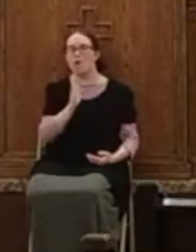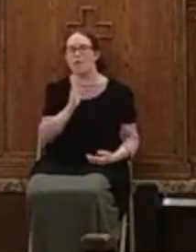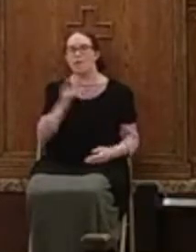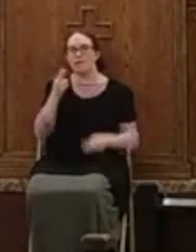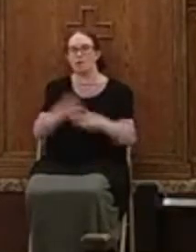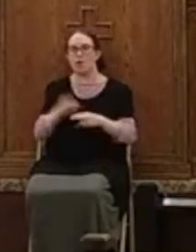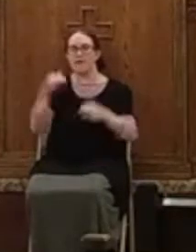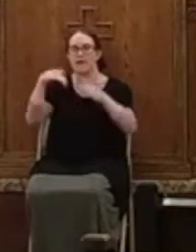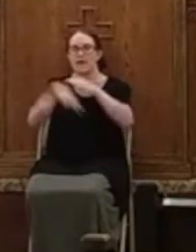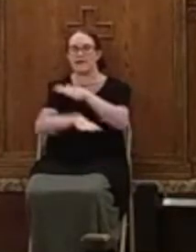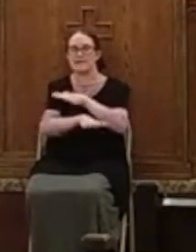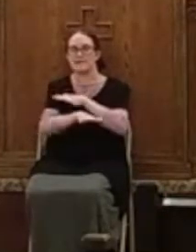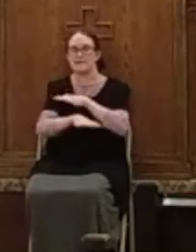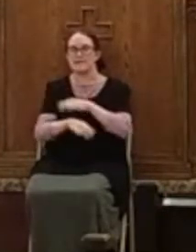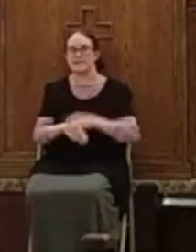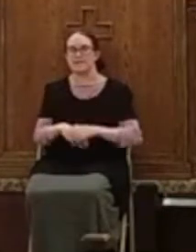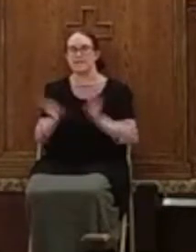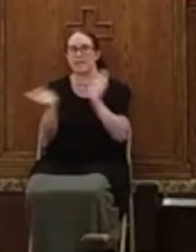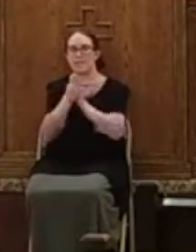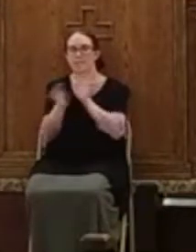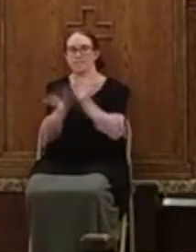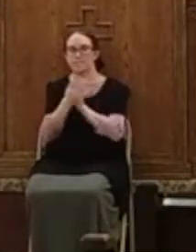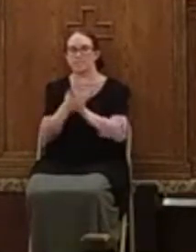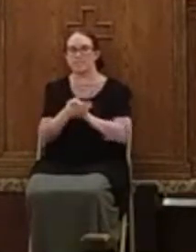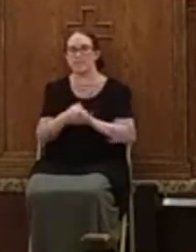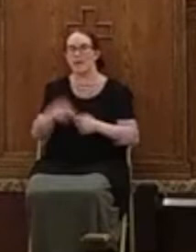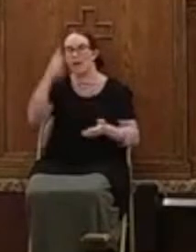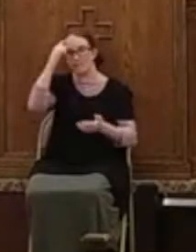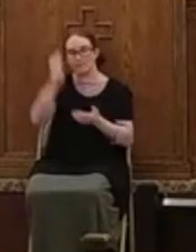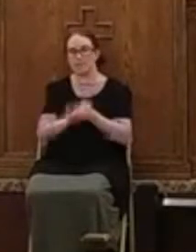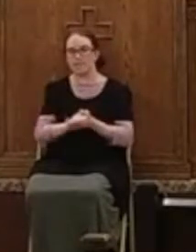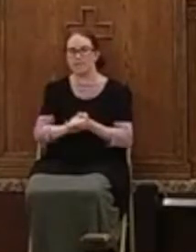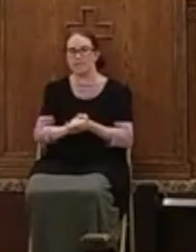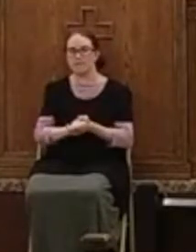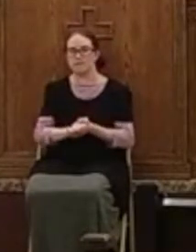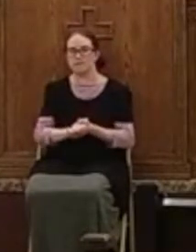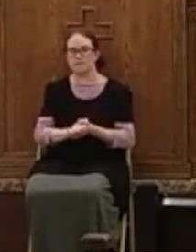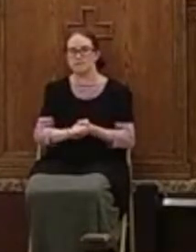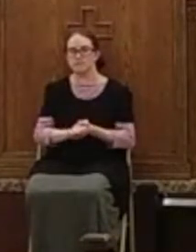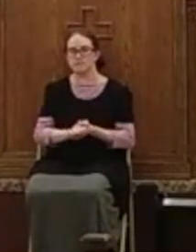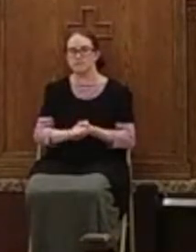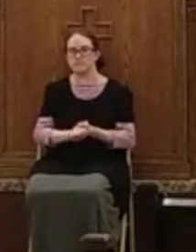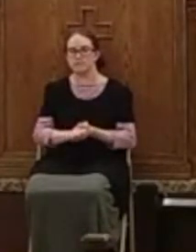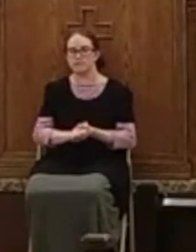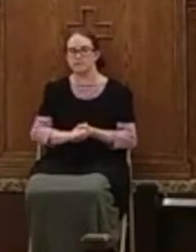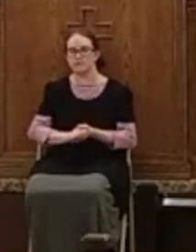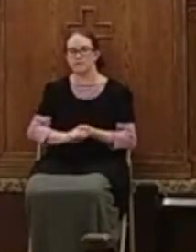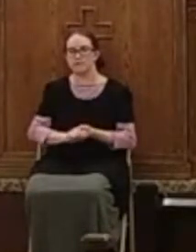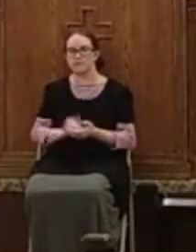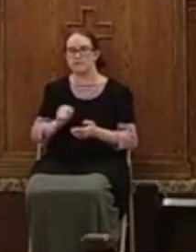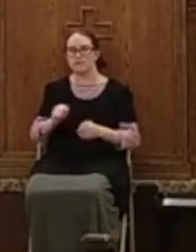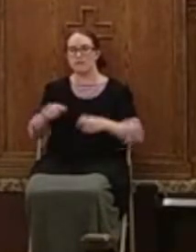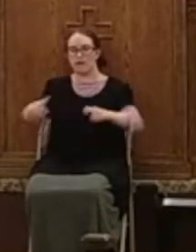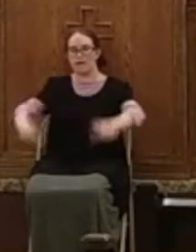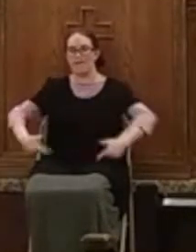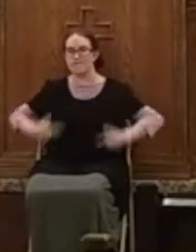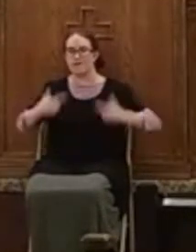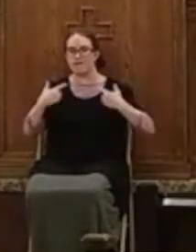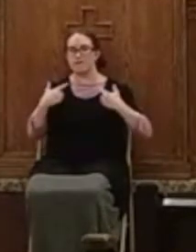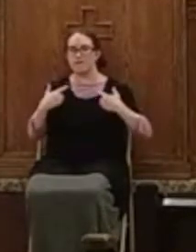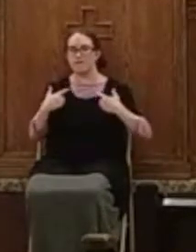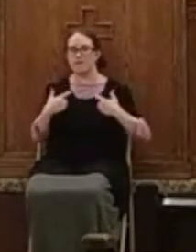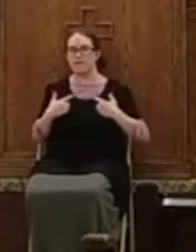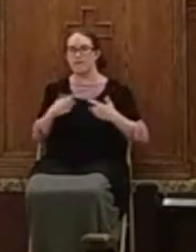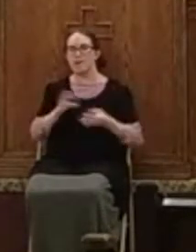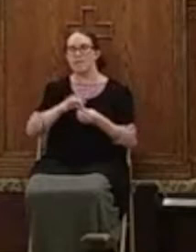called access. Amen. And I'm leaving the normal, as it were, terra firma of life. Amen. And I,